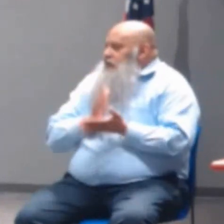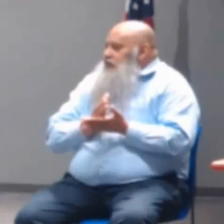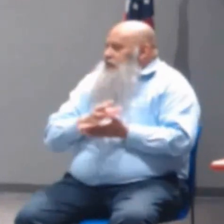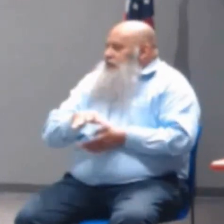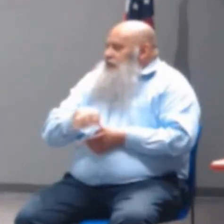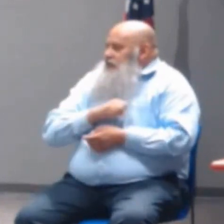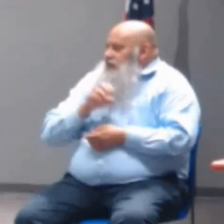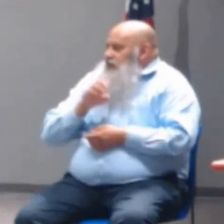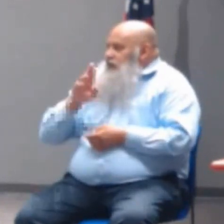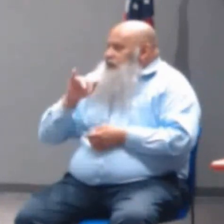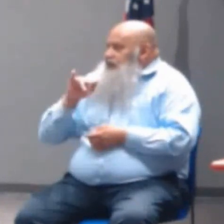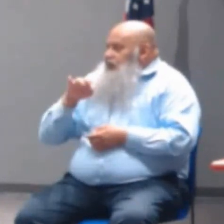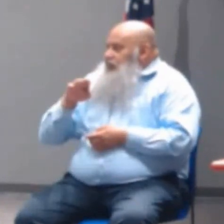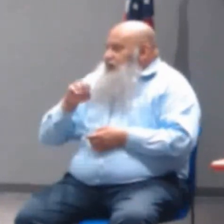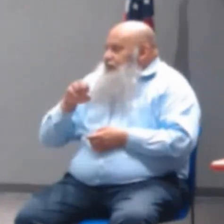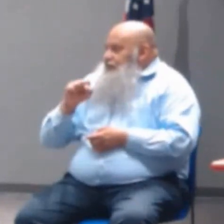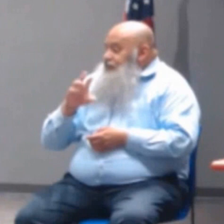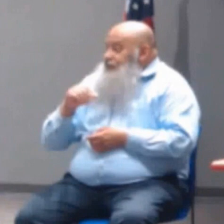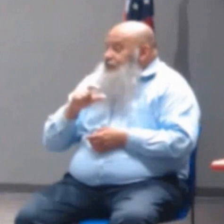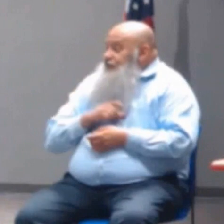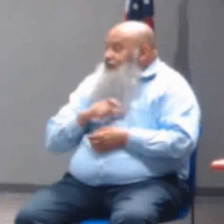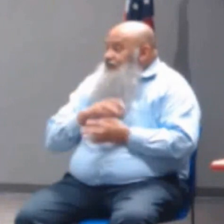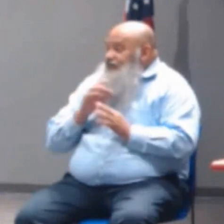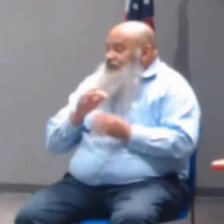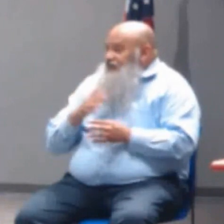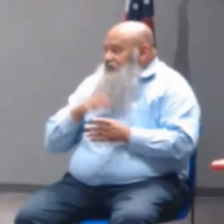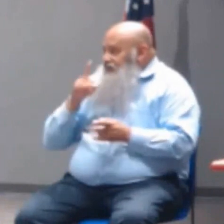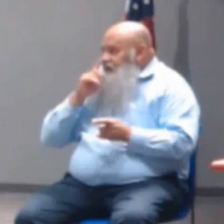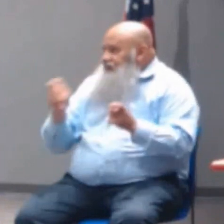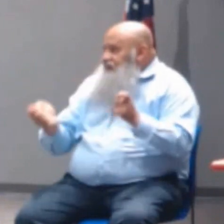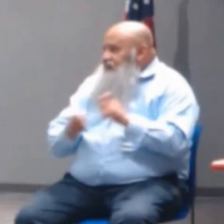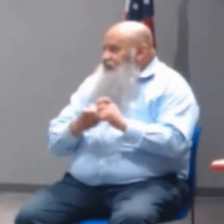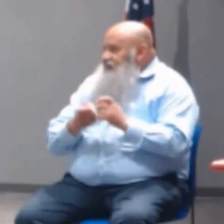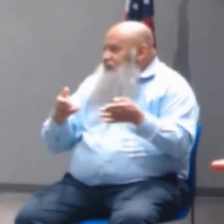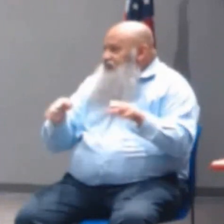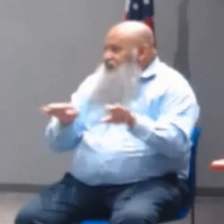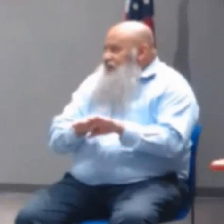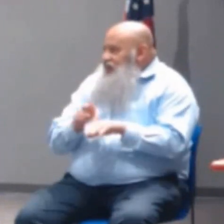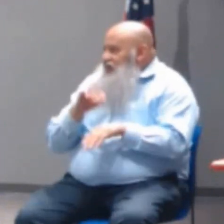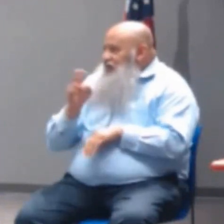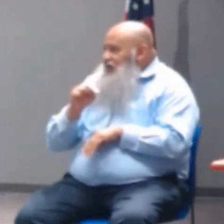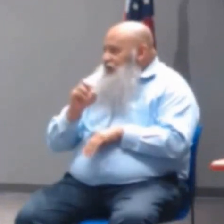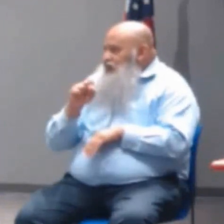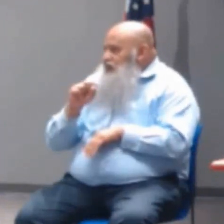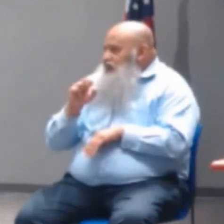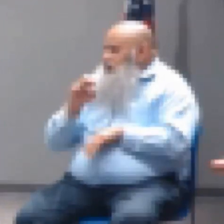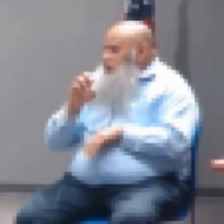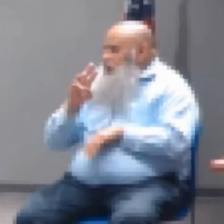it. And the police decided to retaliate by closing the Stonewall down.